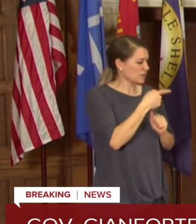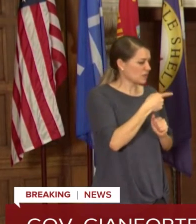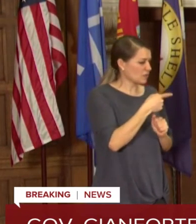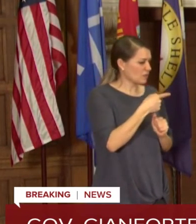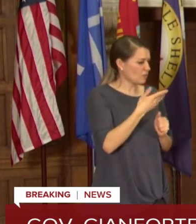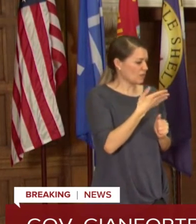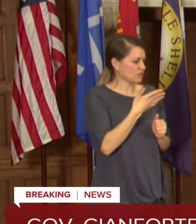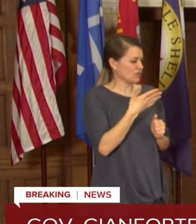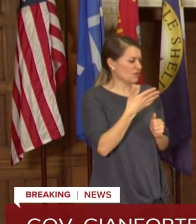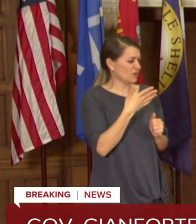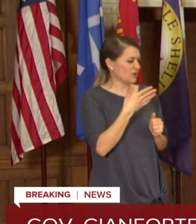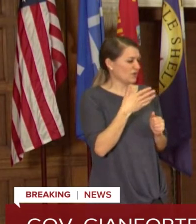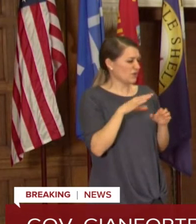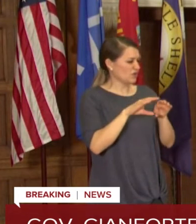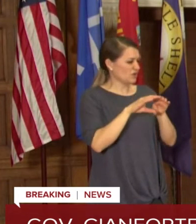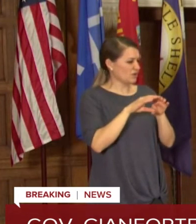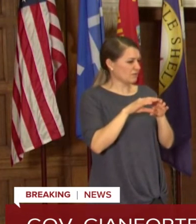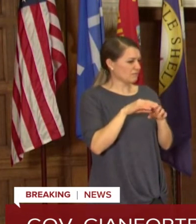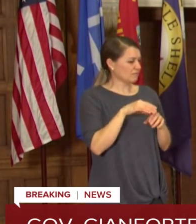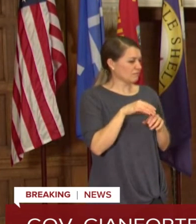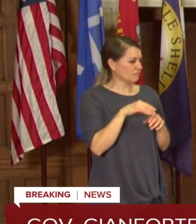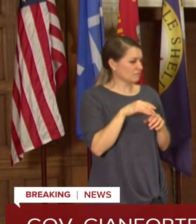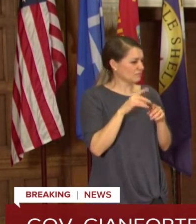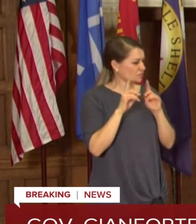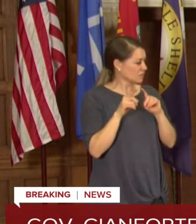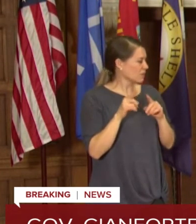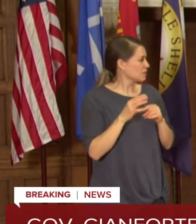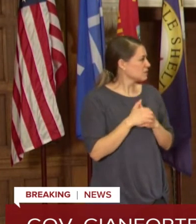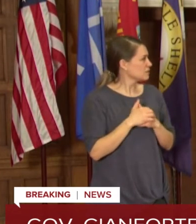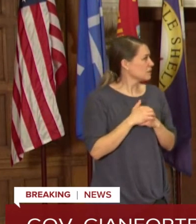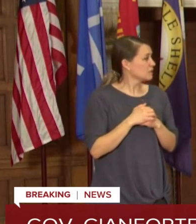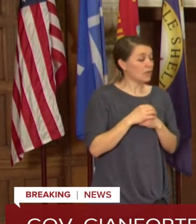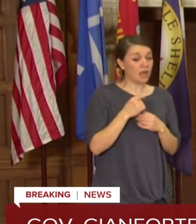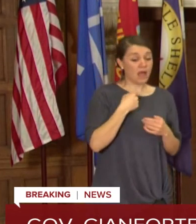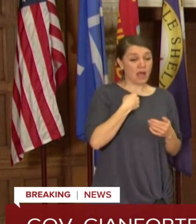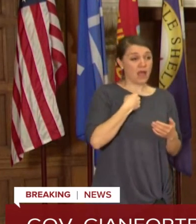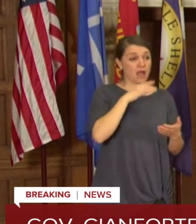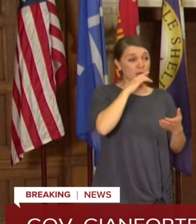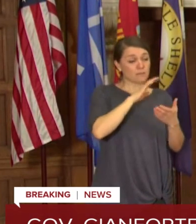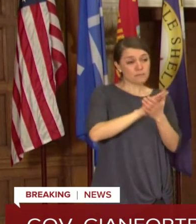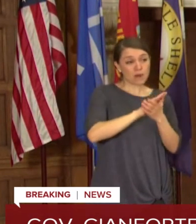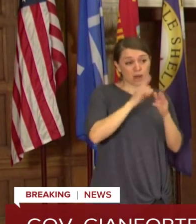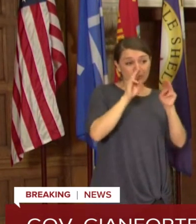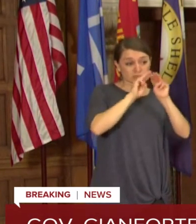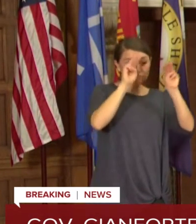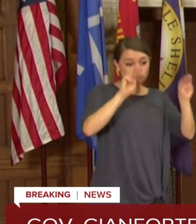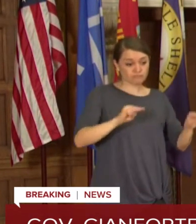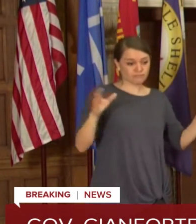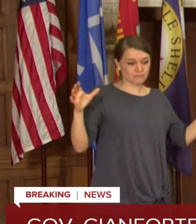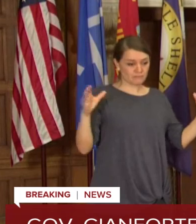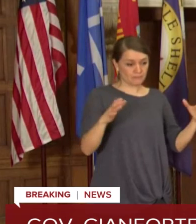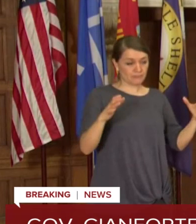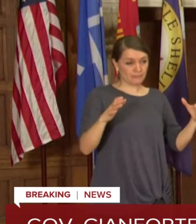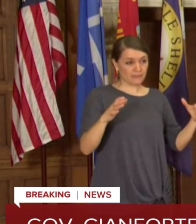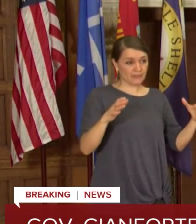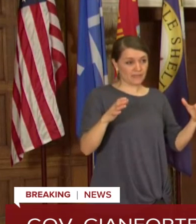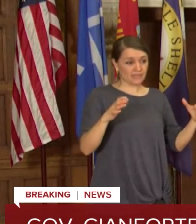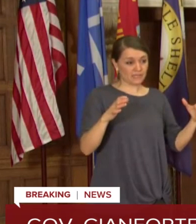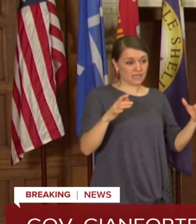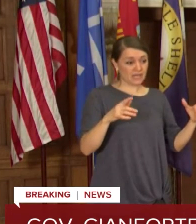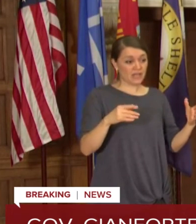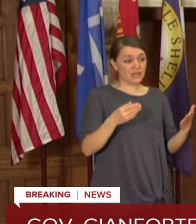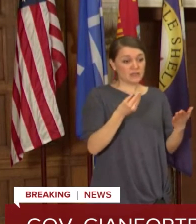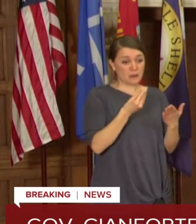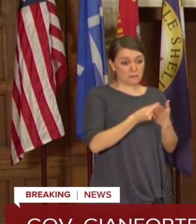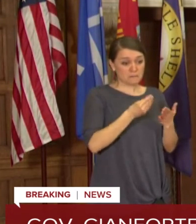responsibility that you had for this change to the bill's language? So I promised Montanans they're going to be able to keep more fruits of their labor. These